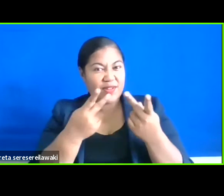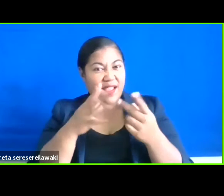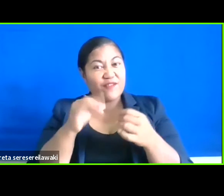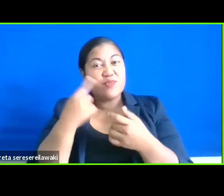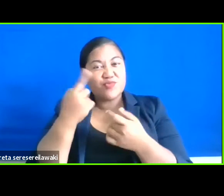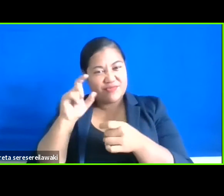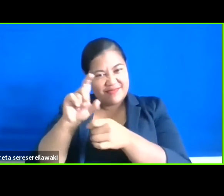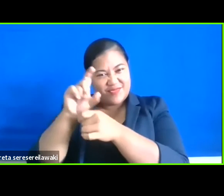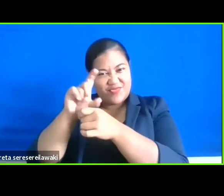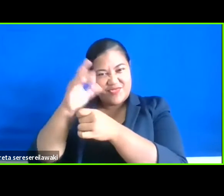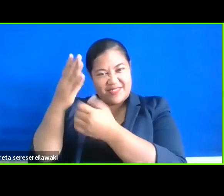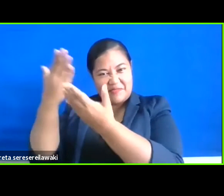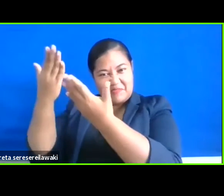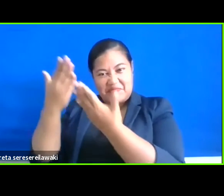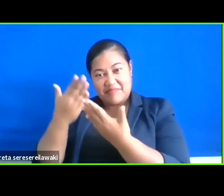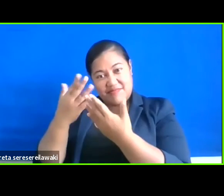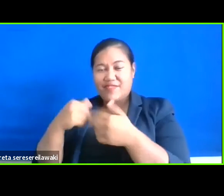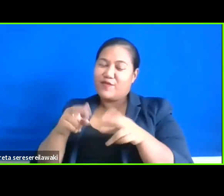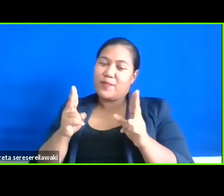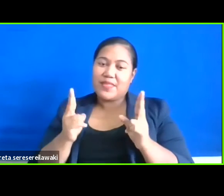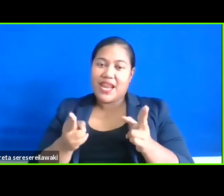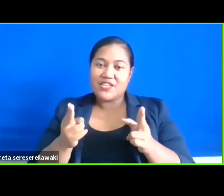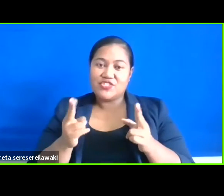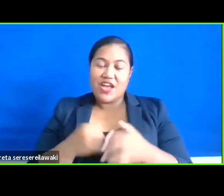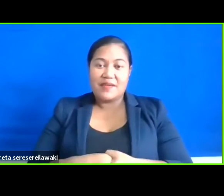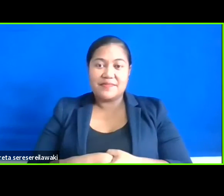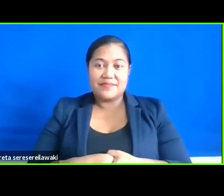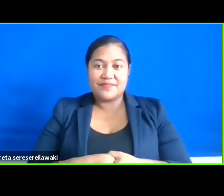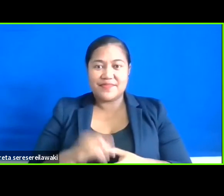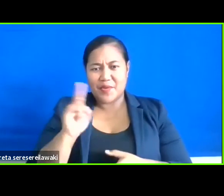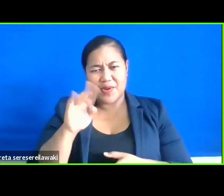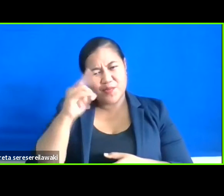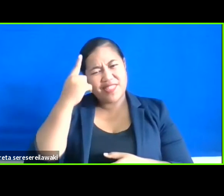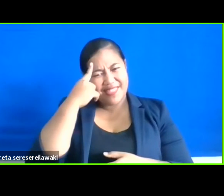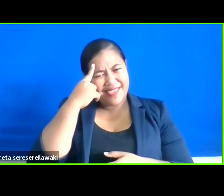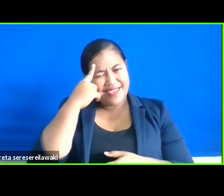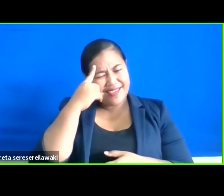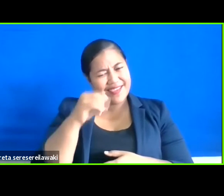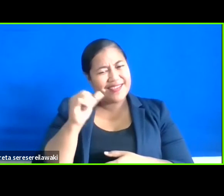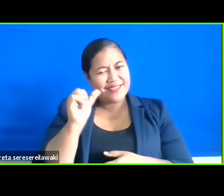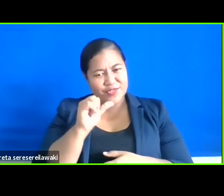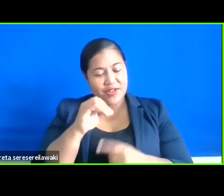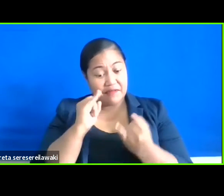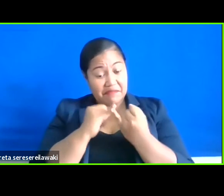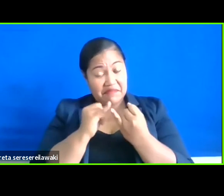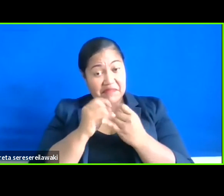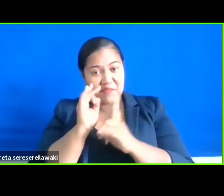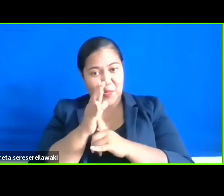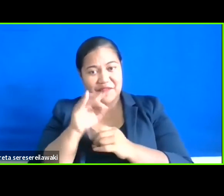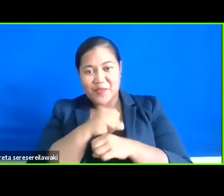From nature and what we think that are resilient are important for our resilience.